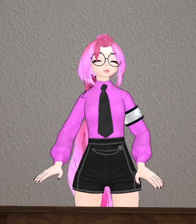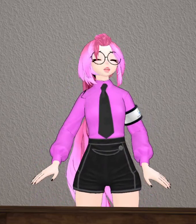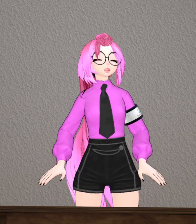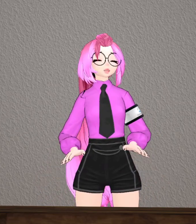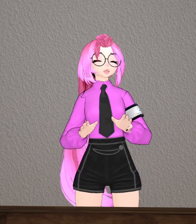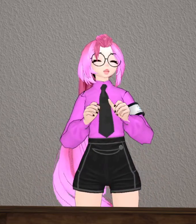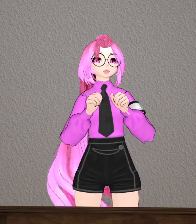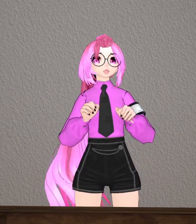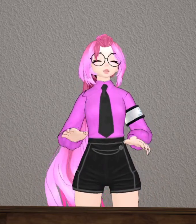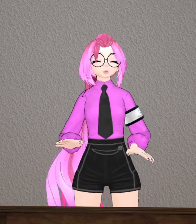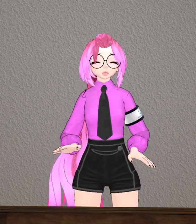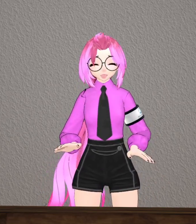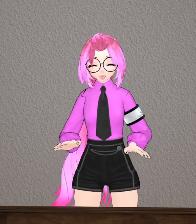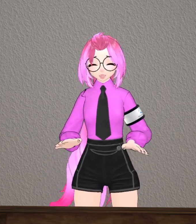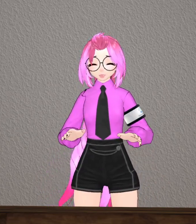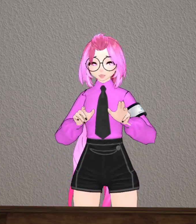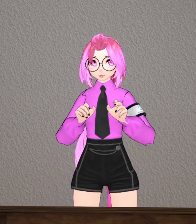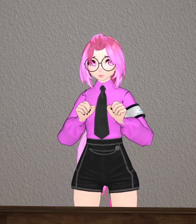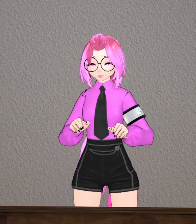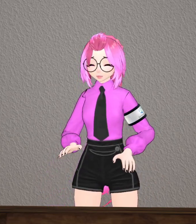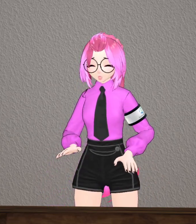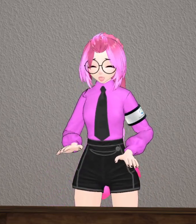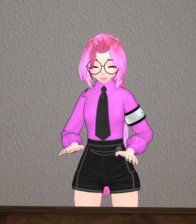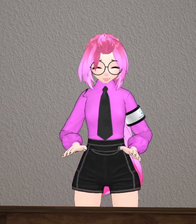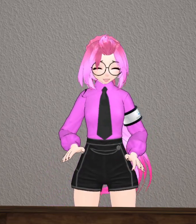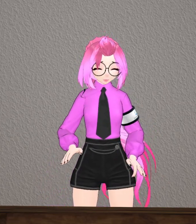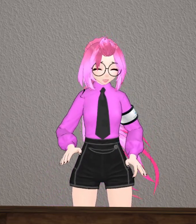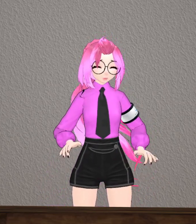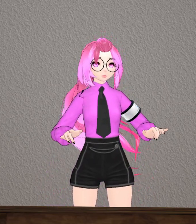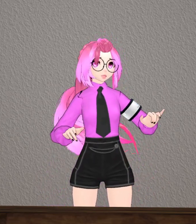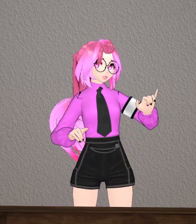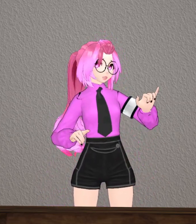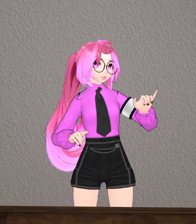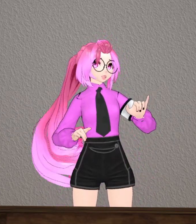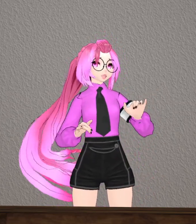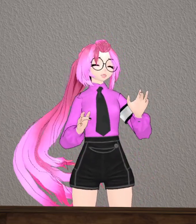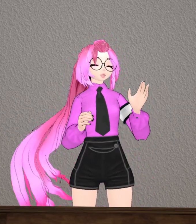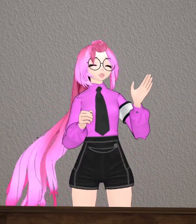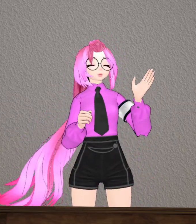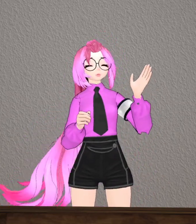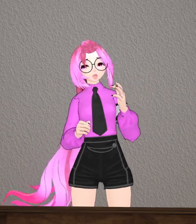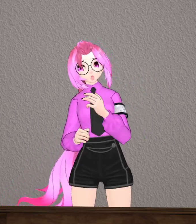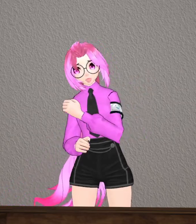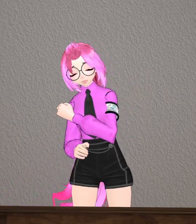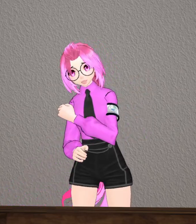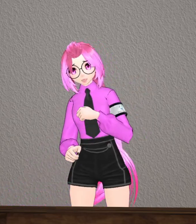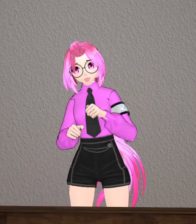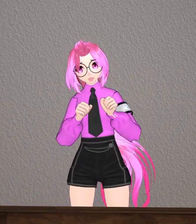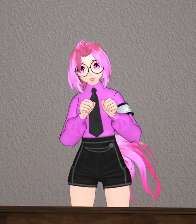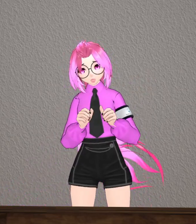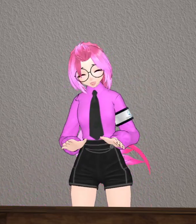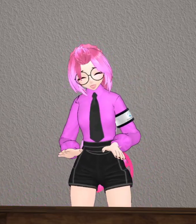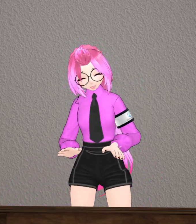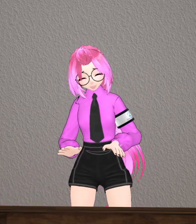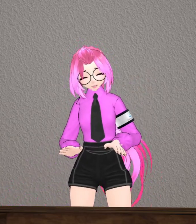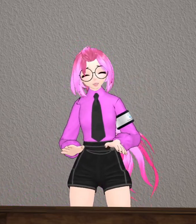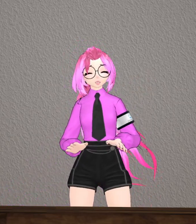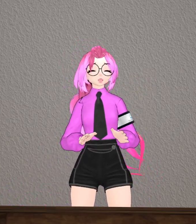things that you love in your hand and you drop it. It's lost. Yeah. So this is the same as in I won something or I lost something or